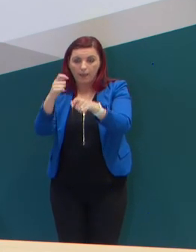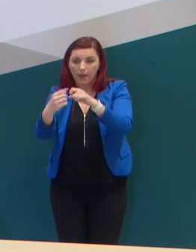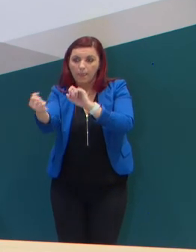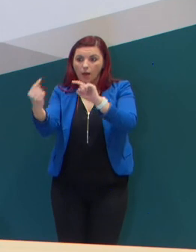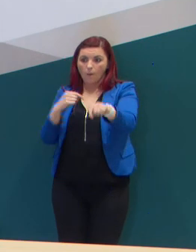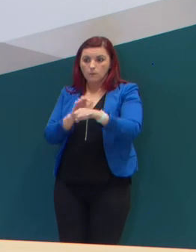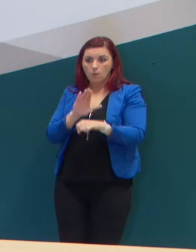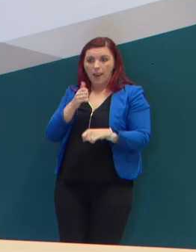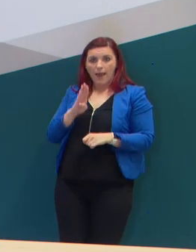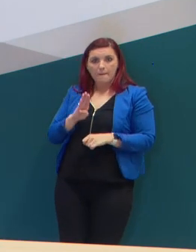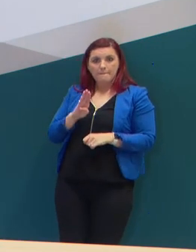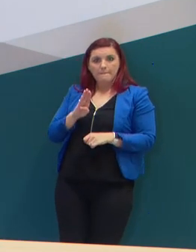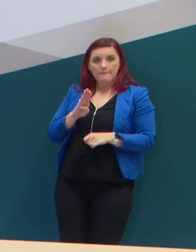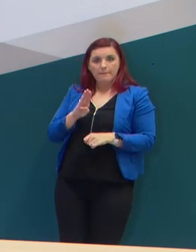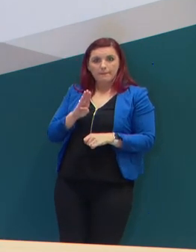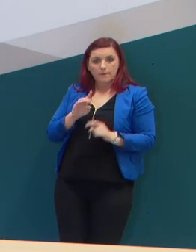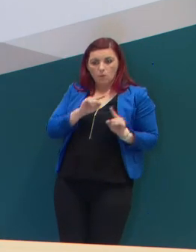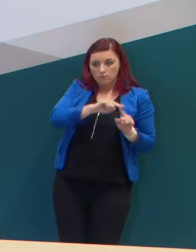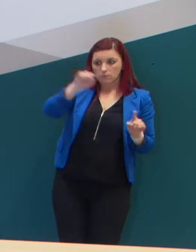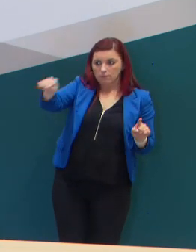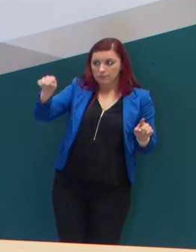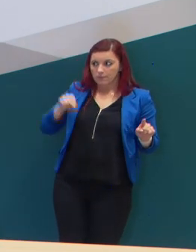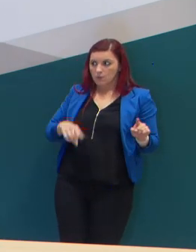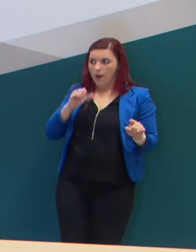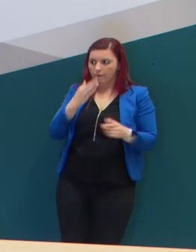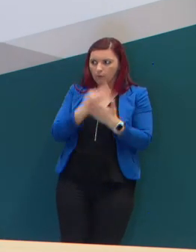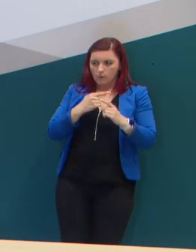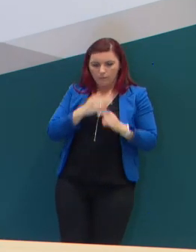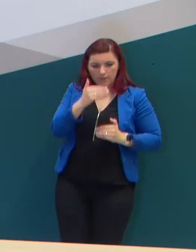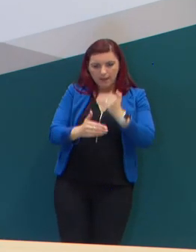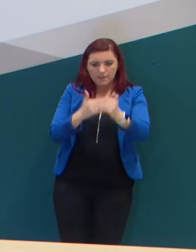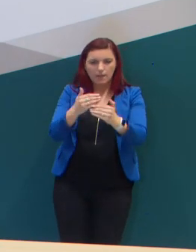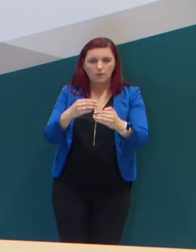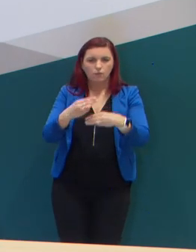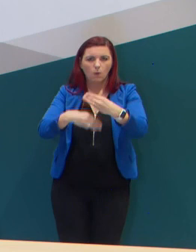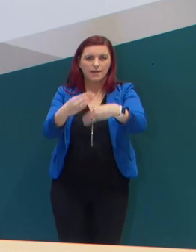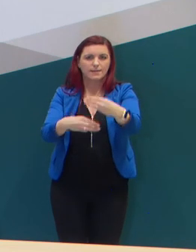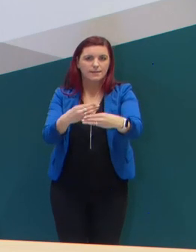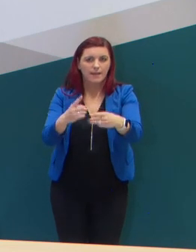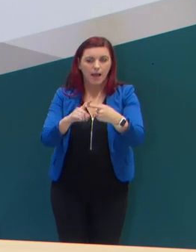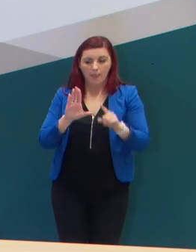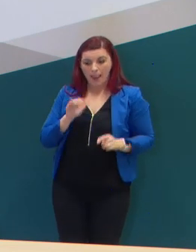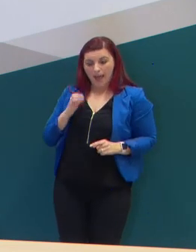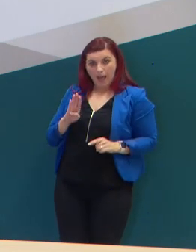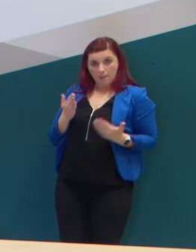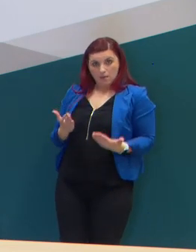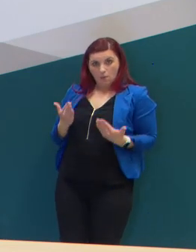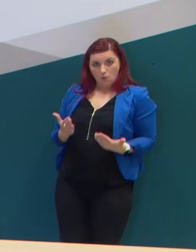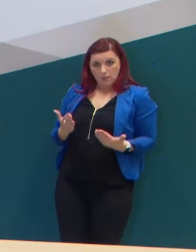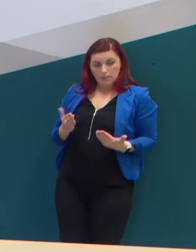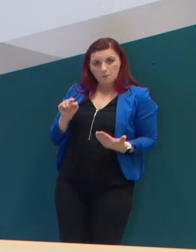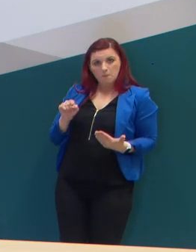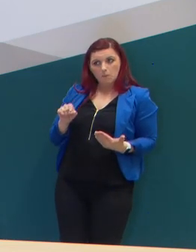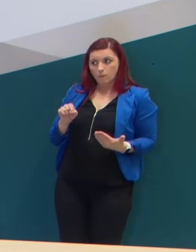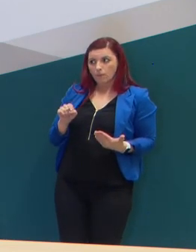the laboratory for testing. So there's a number of steps through the process, and in the laboratory at this point where